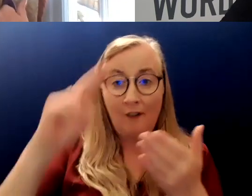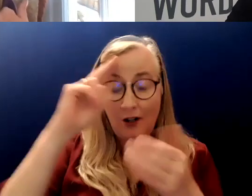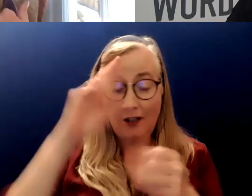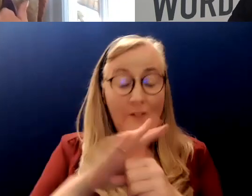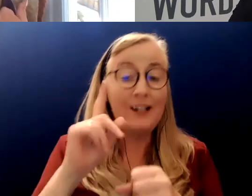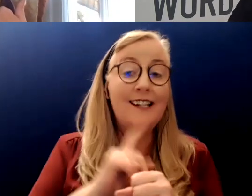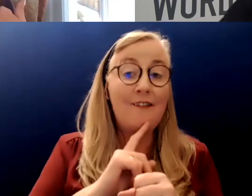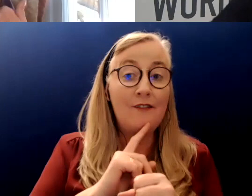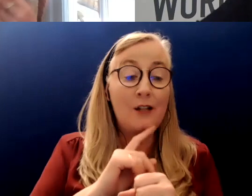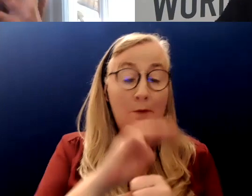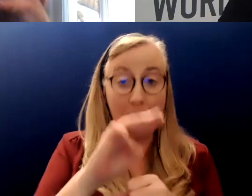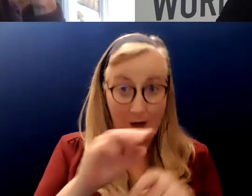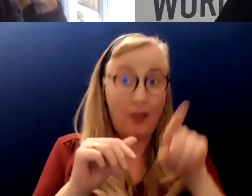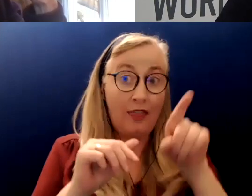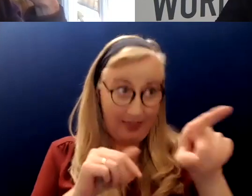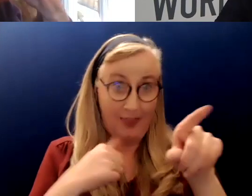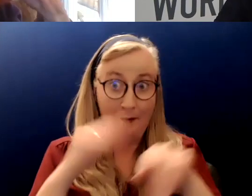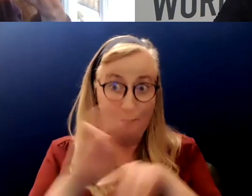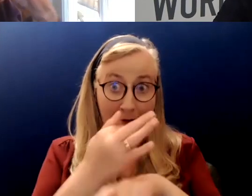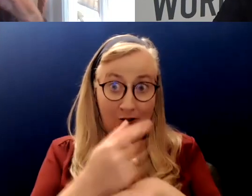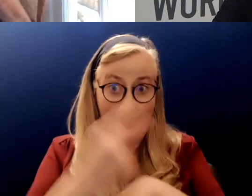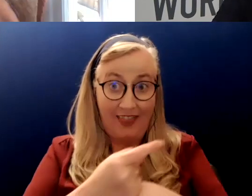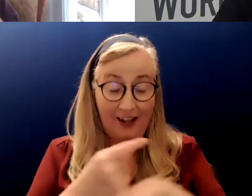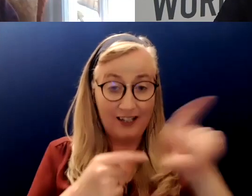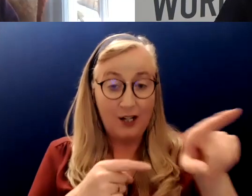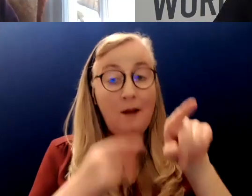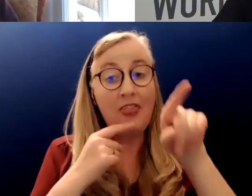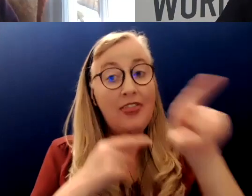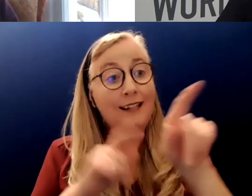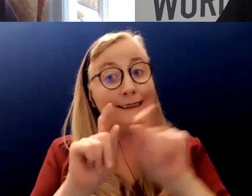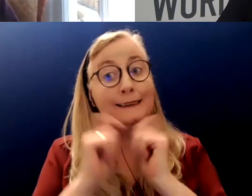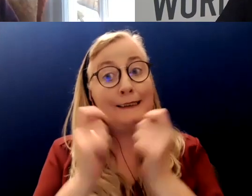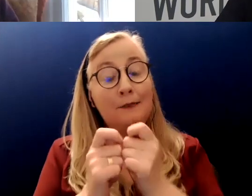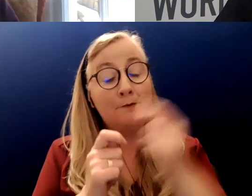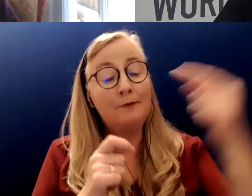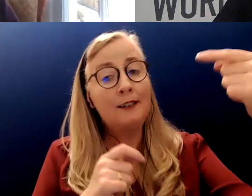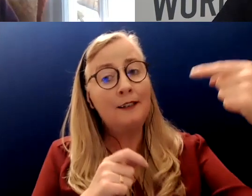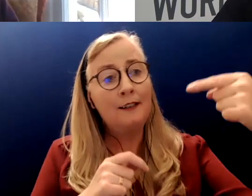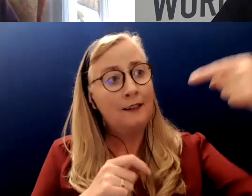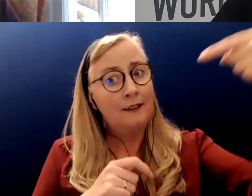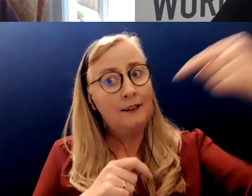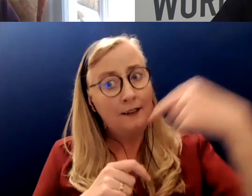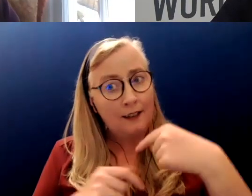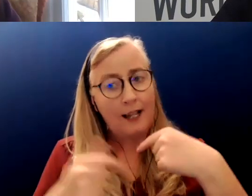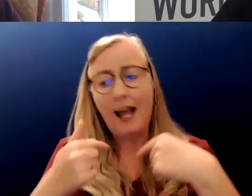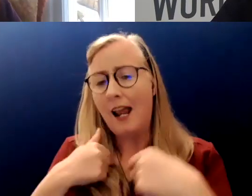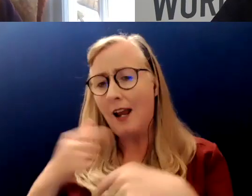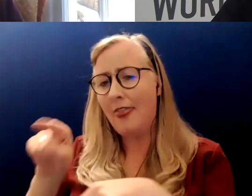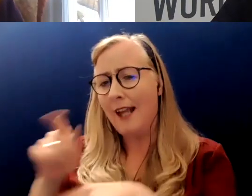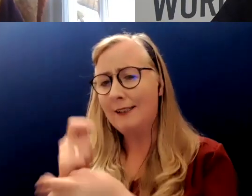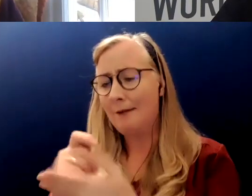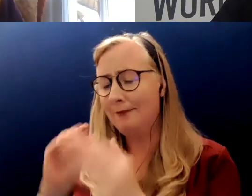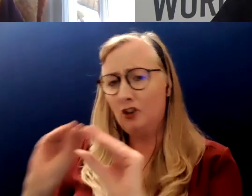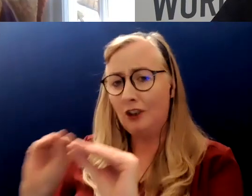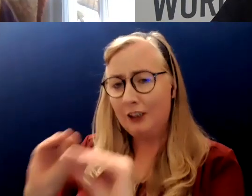my parents happened to meet. This team came through while I was teaching, and they said, why? They